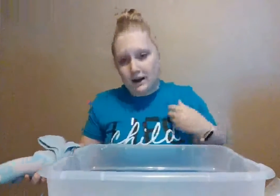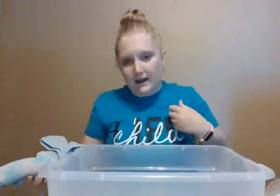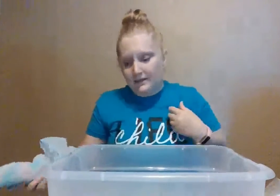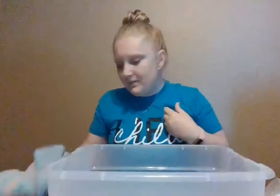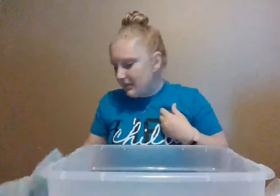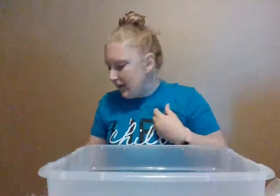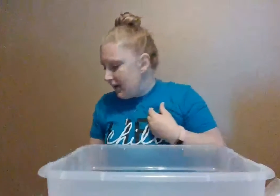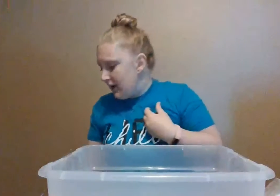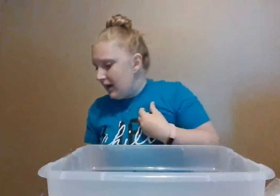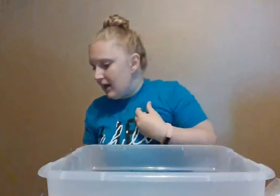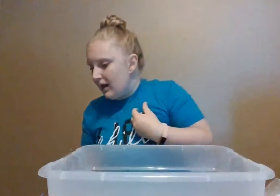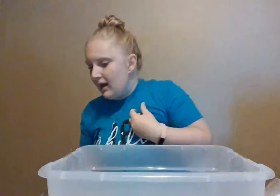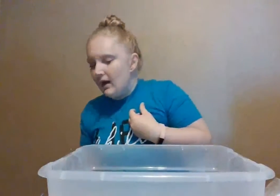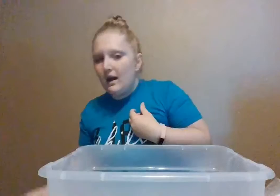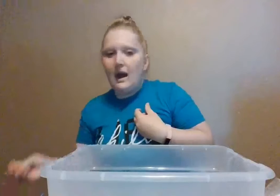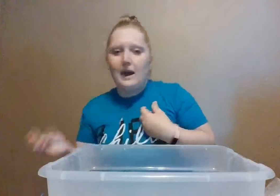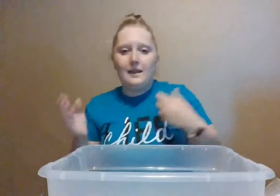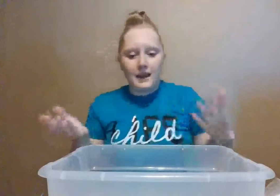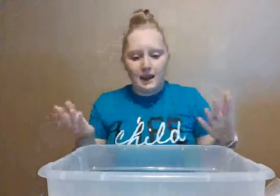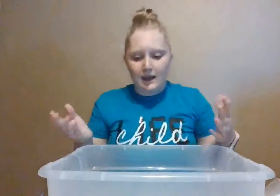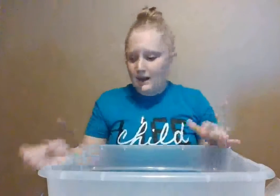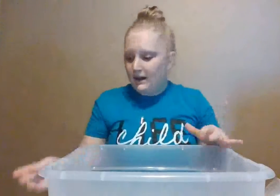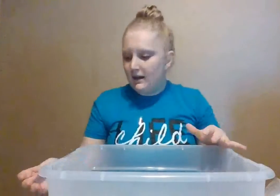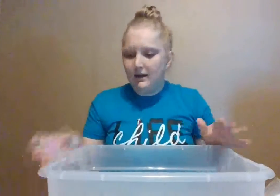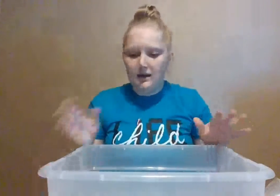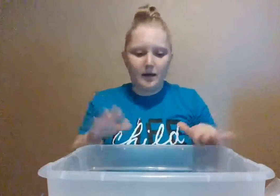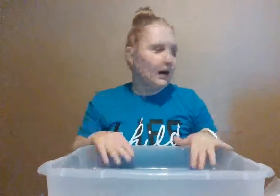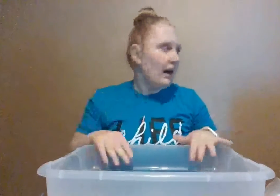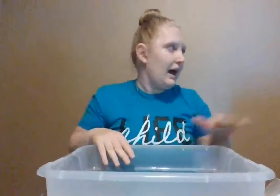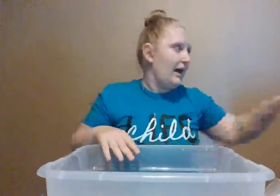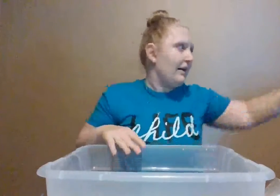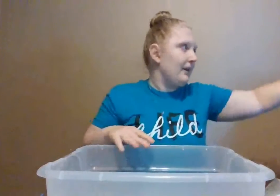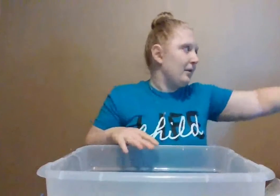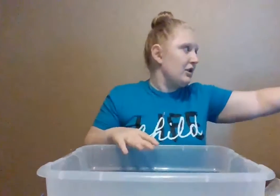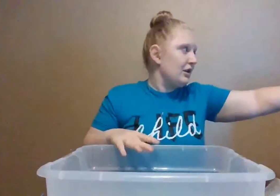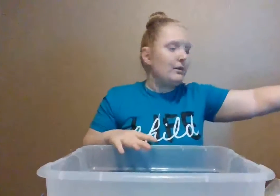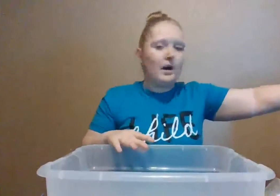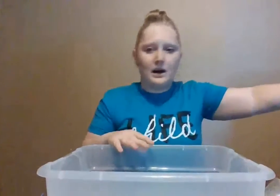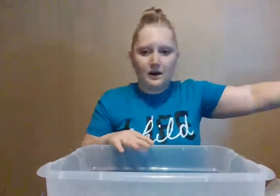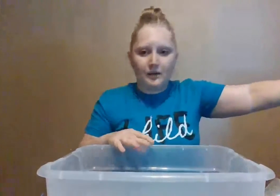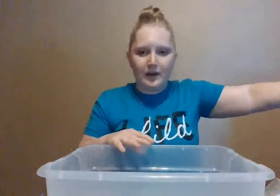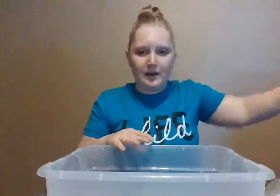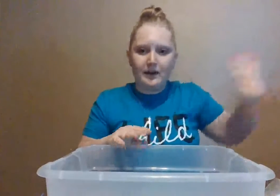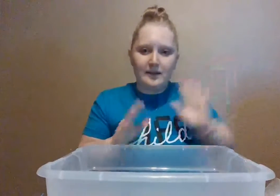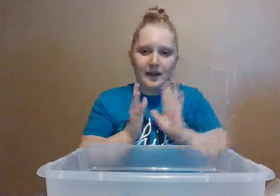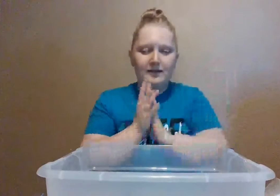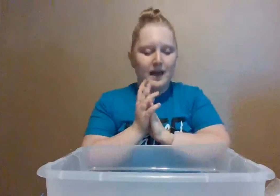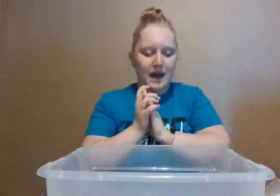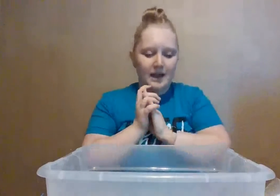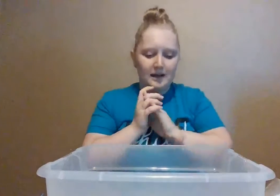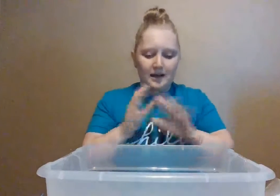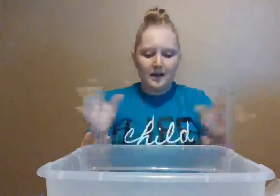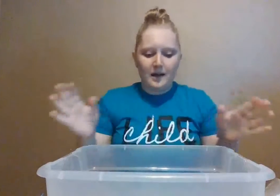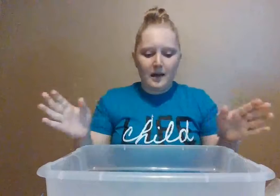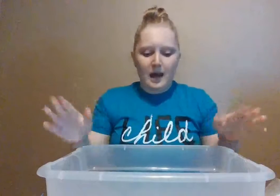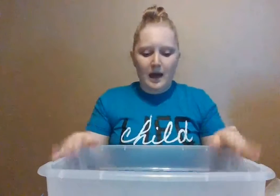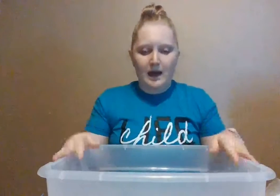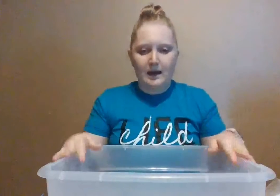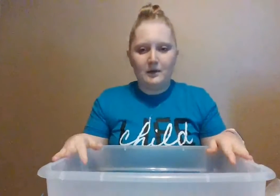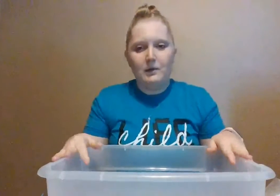in. And then I have a pitcher of water over here set aside. And what we're